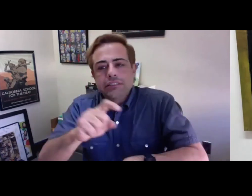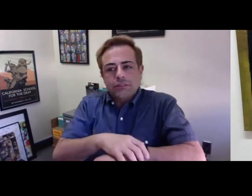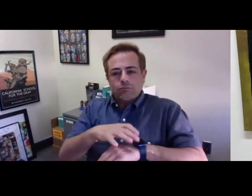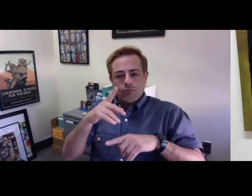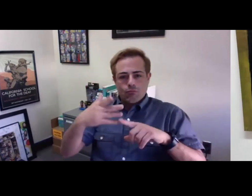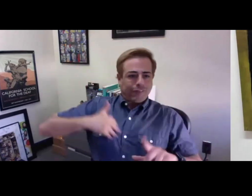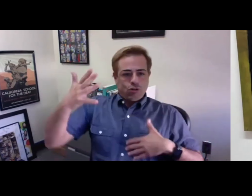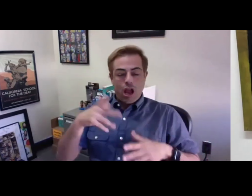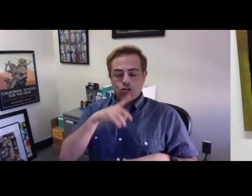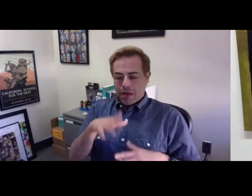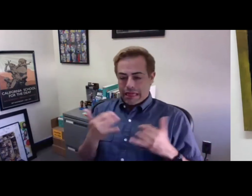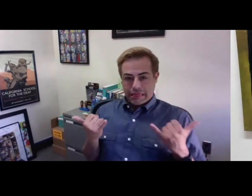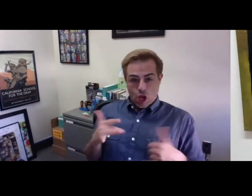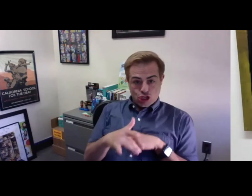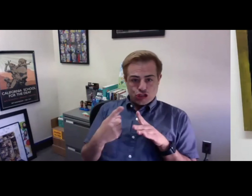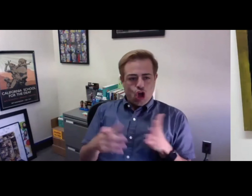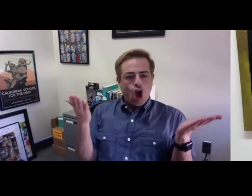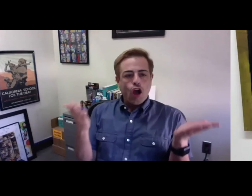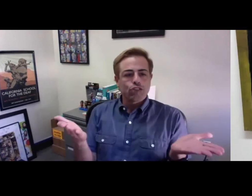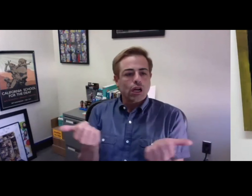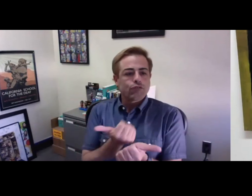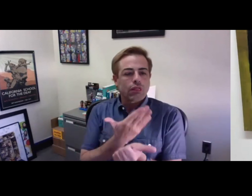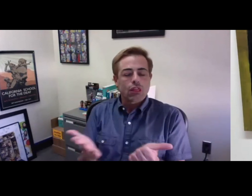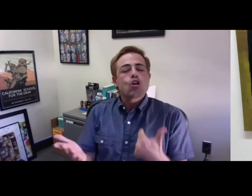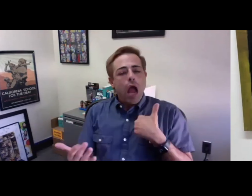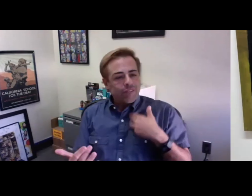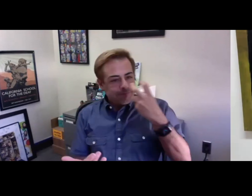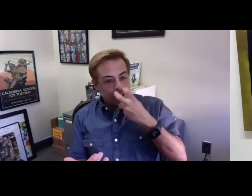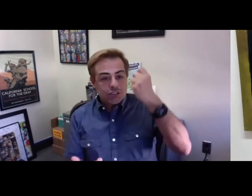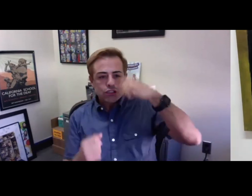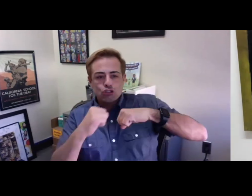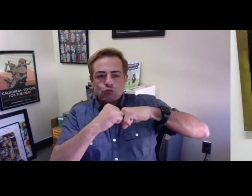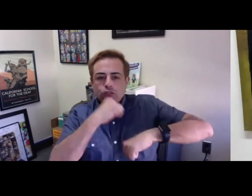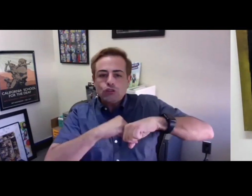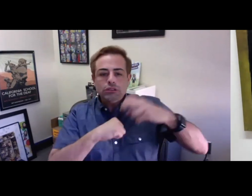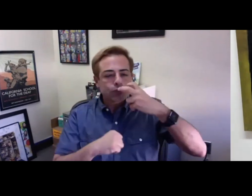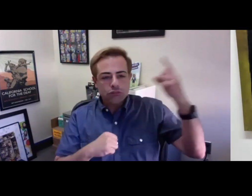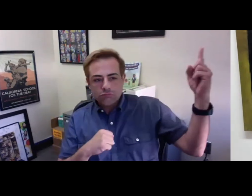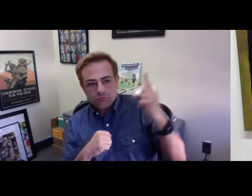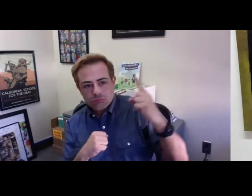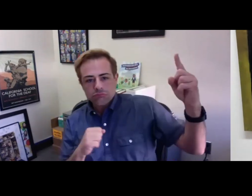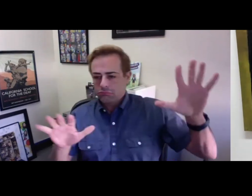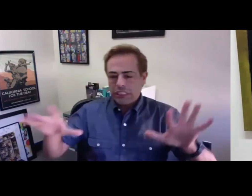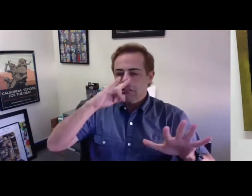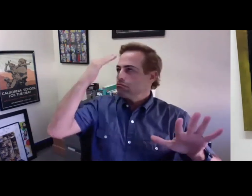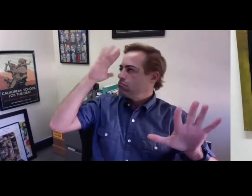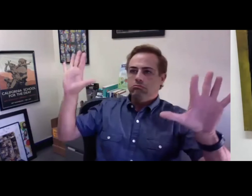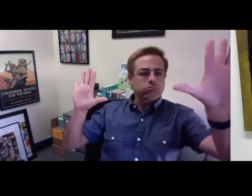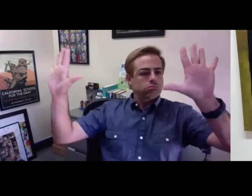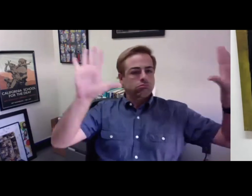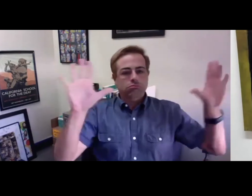some children here at school that are maybe in high school, and their parents can sign very well now. So we have things here. We have